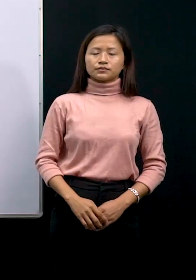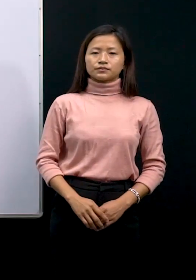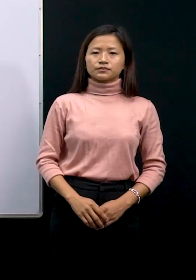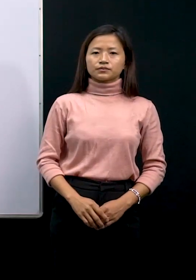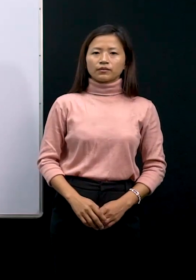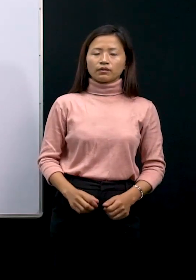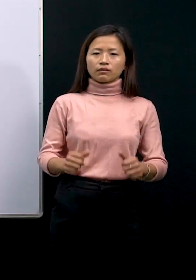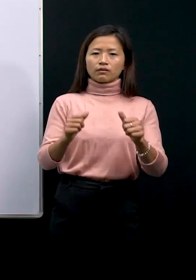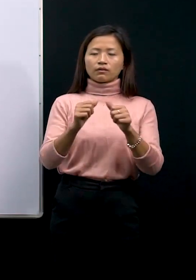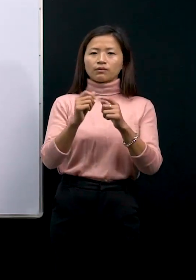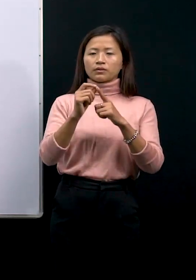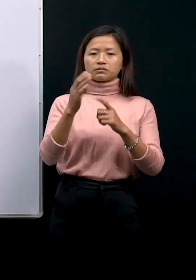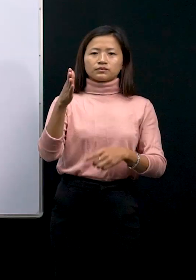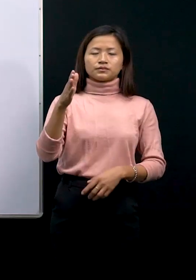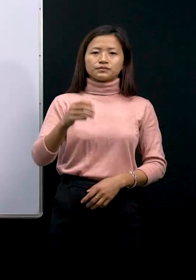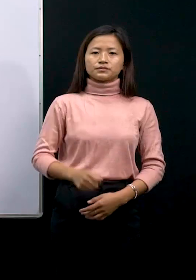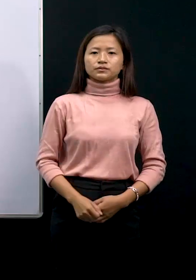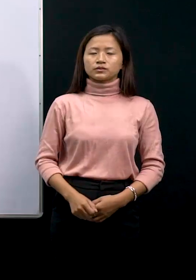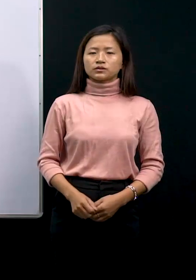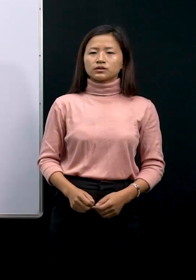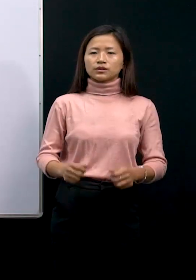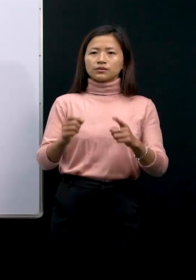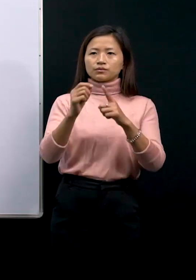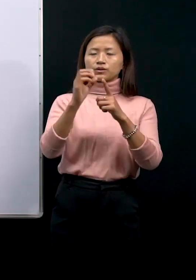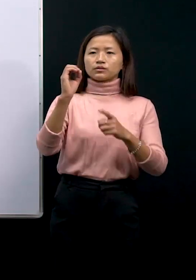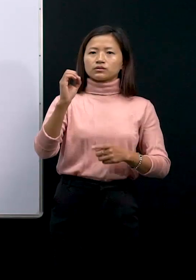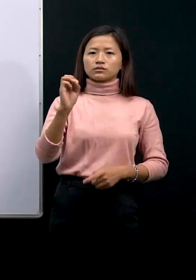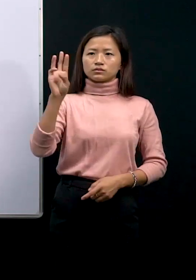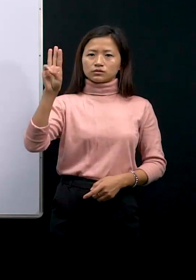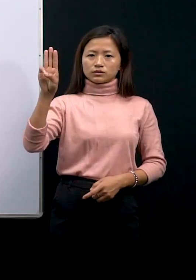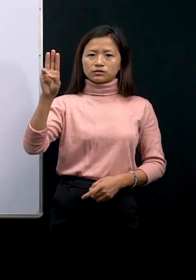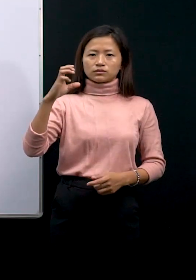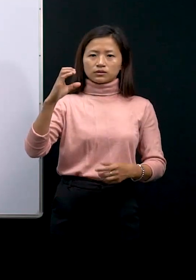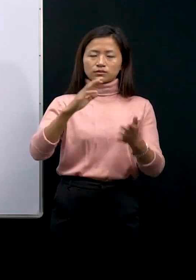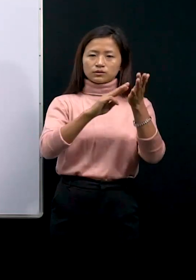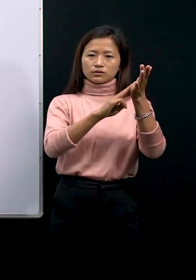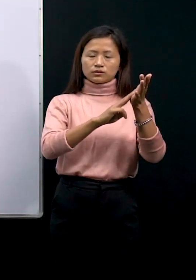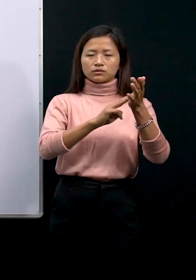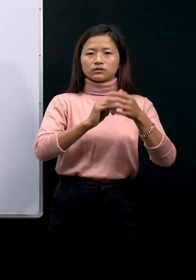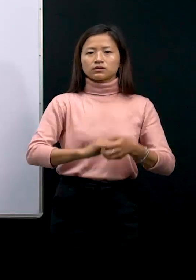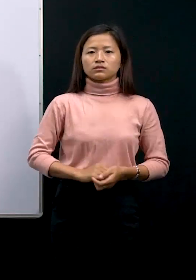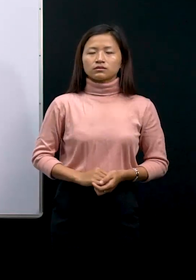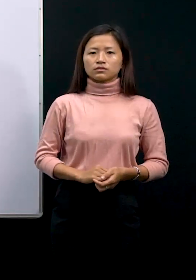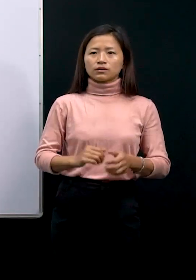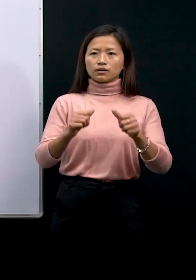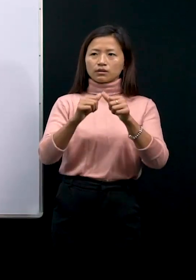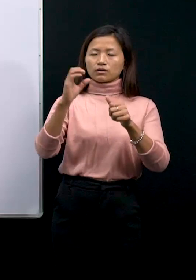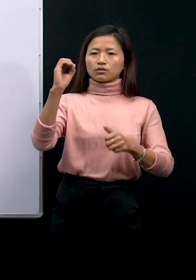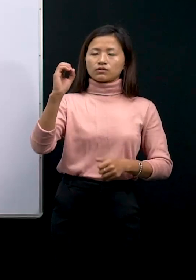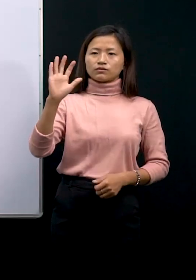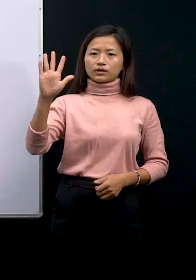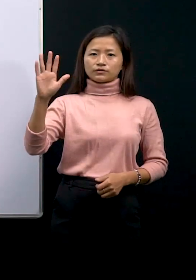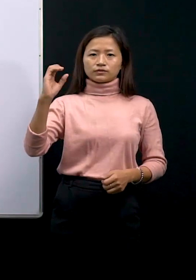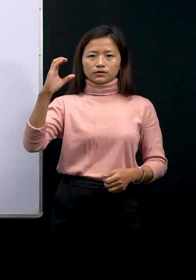PO we know how much? 3 centimeter. AOB in how much? 5